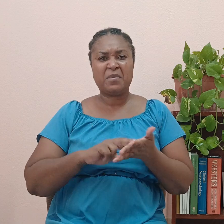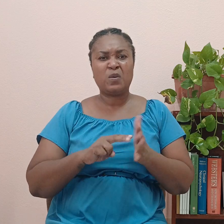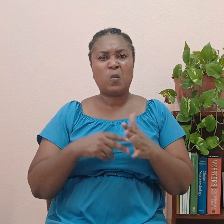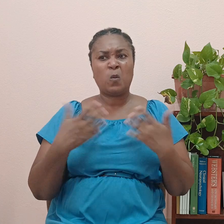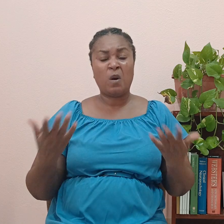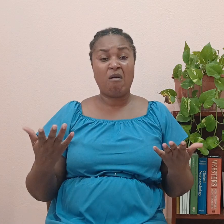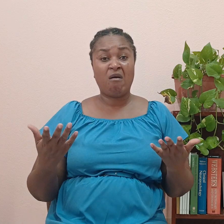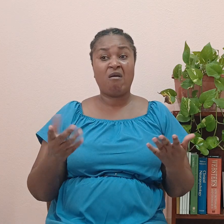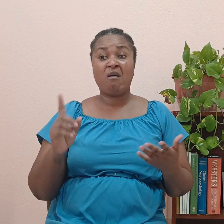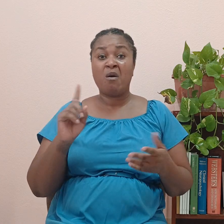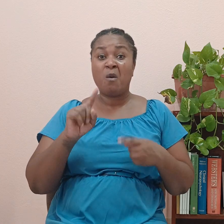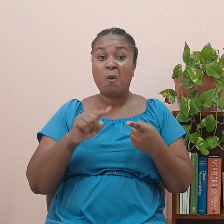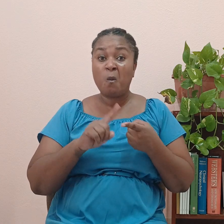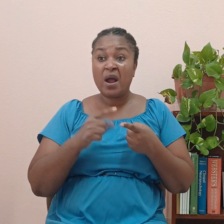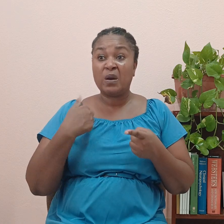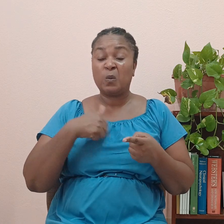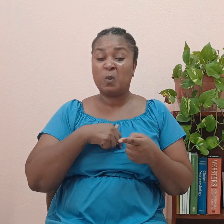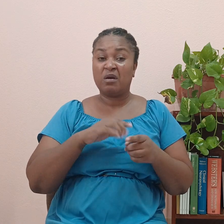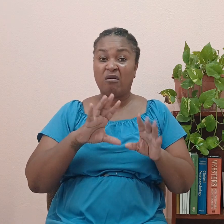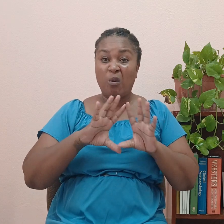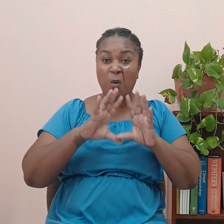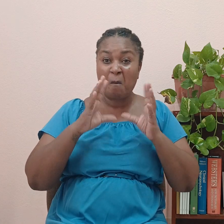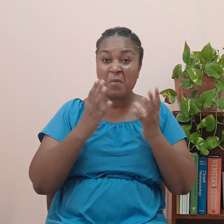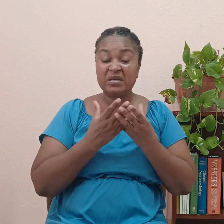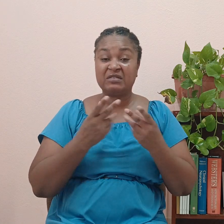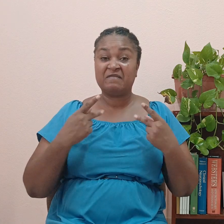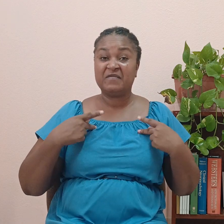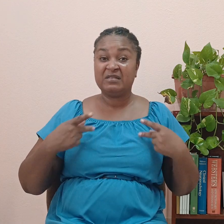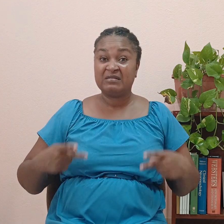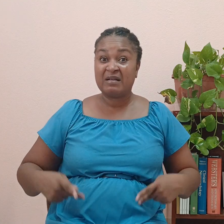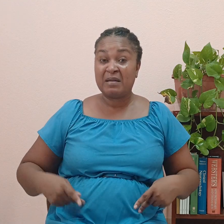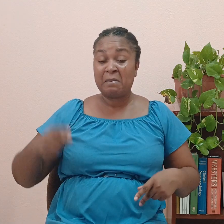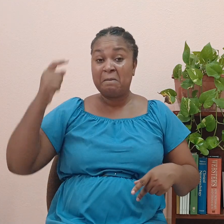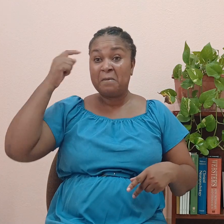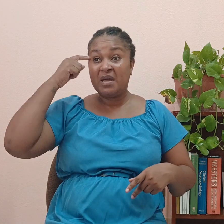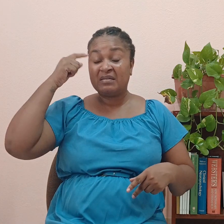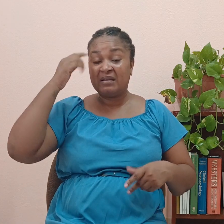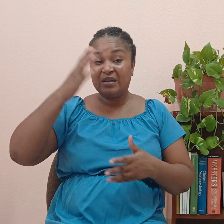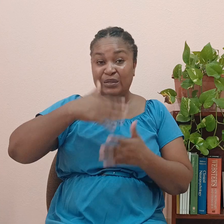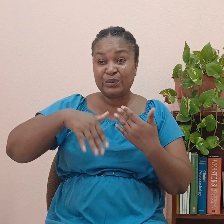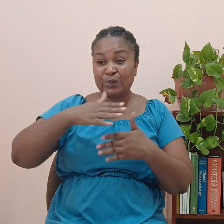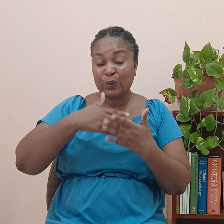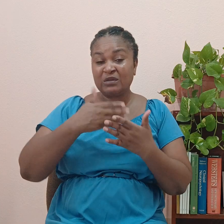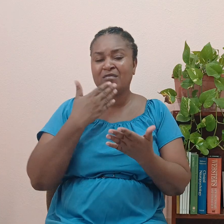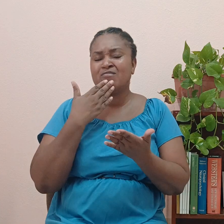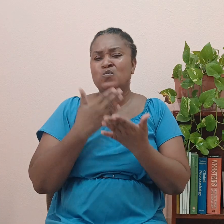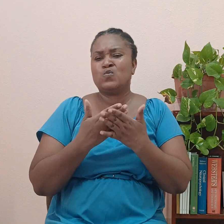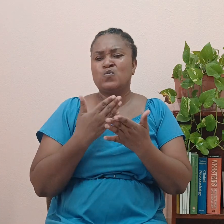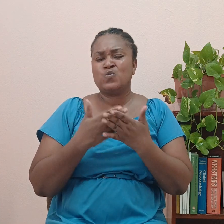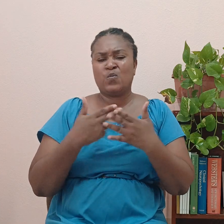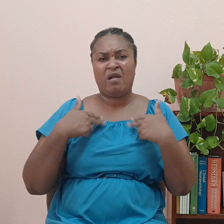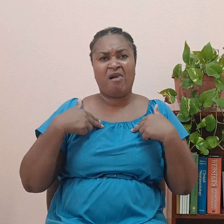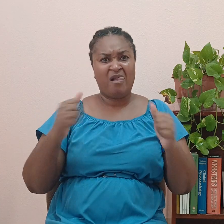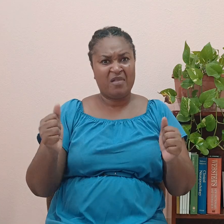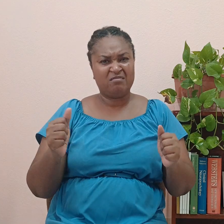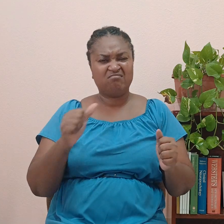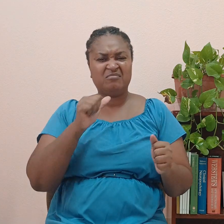physical, mental, and social well-being, and not merely the absence of disease